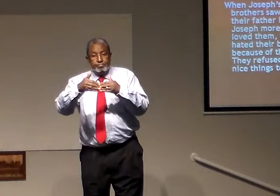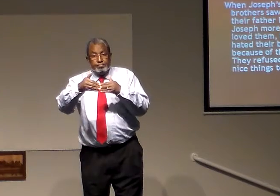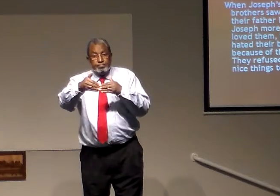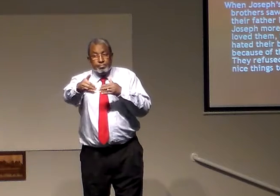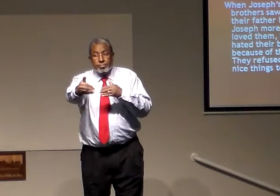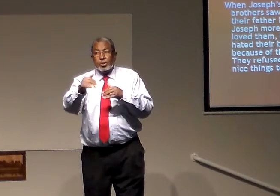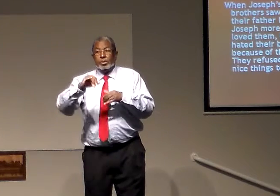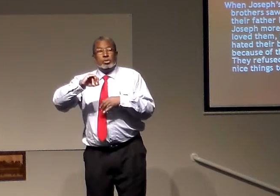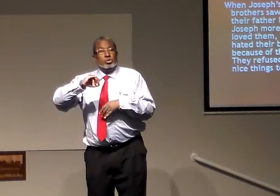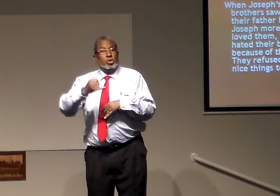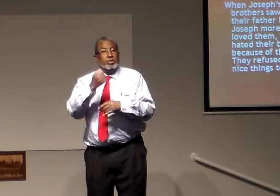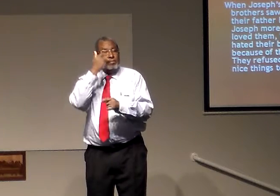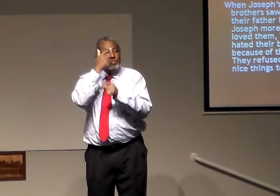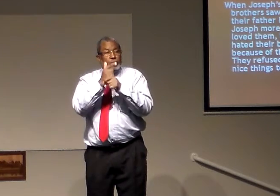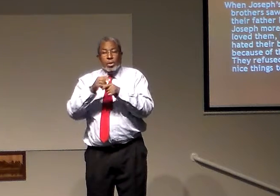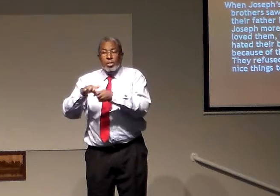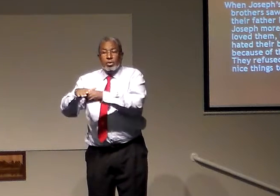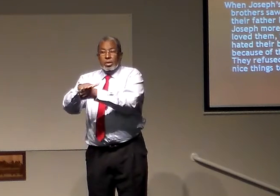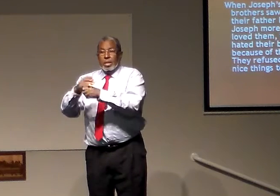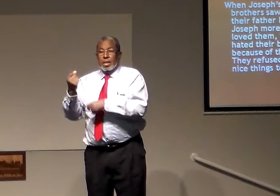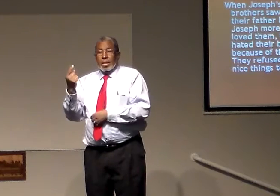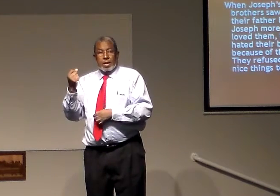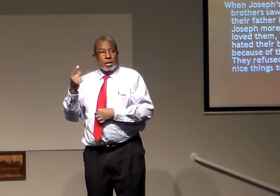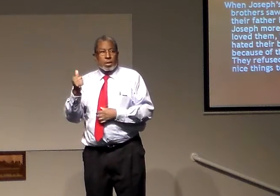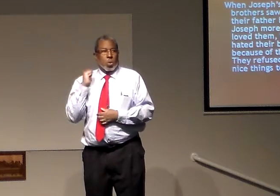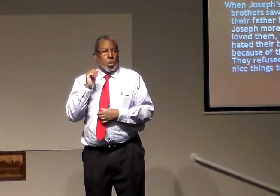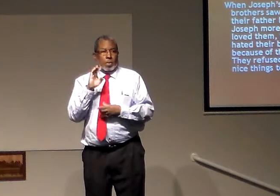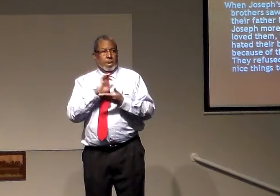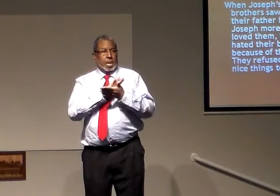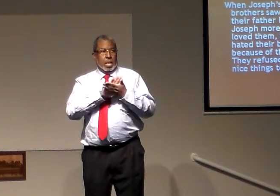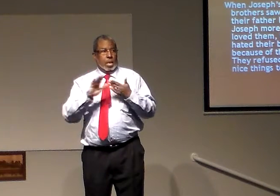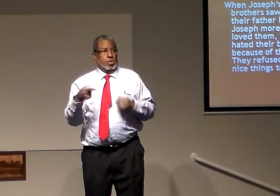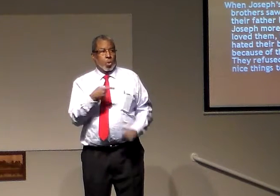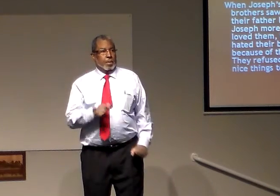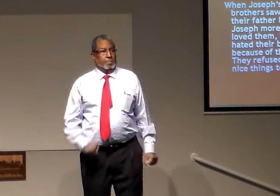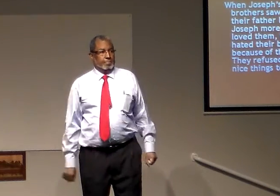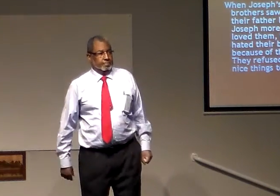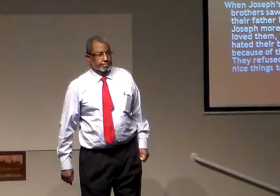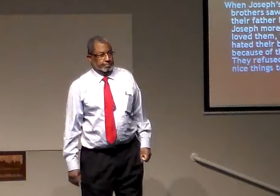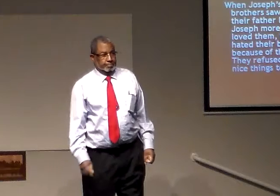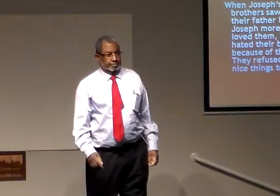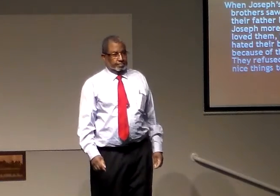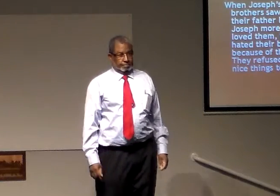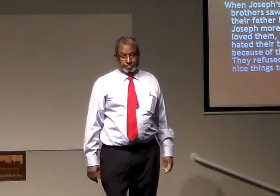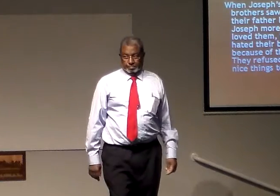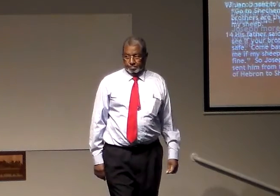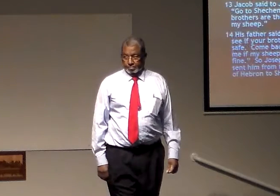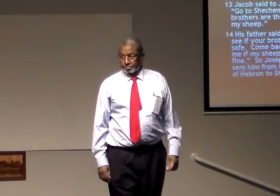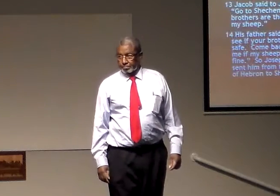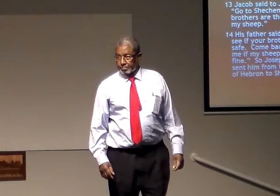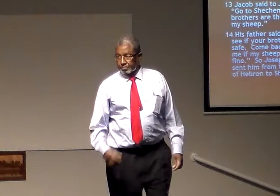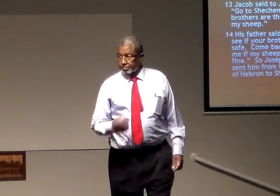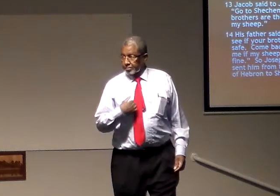So, from then on, they refused to say nice things about